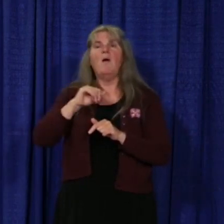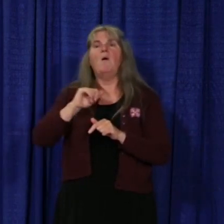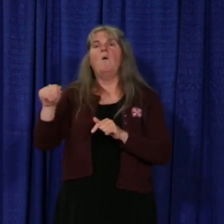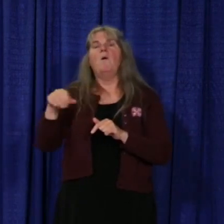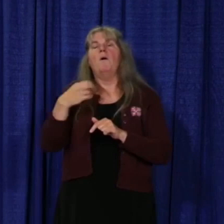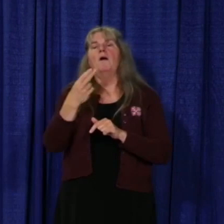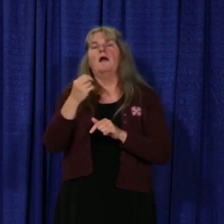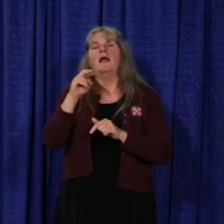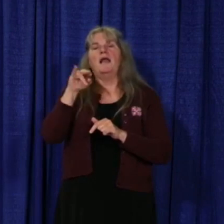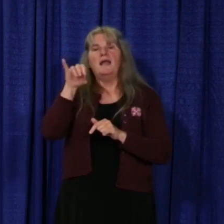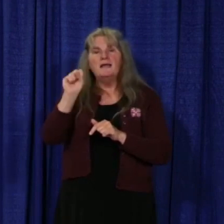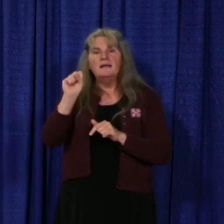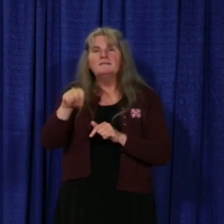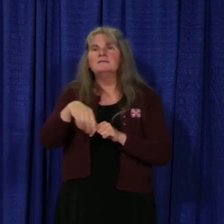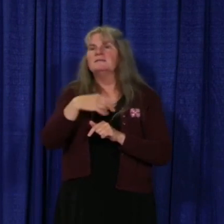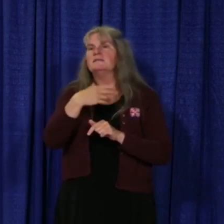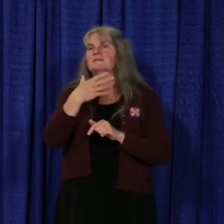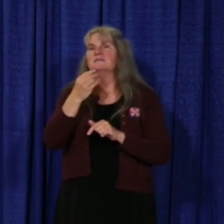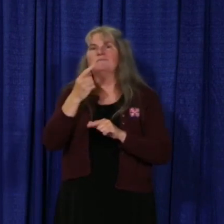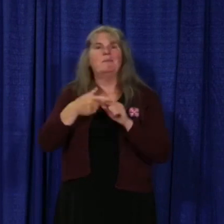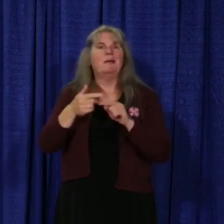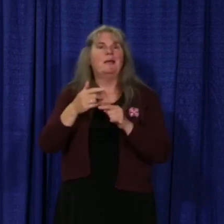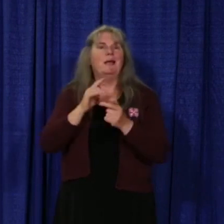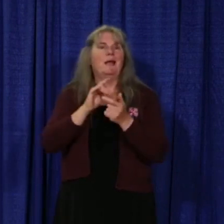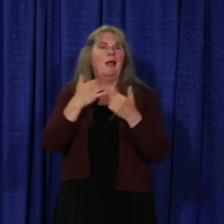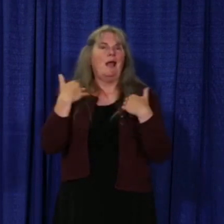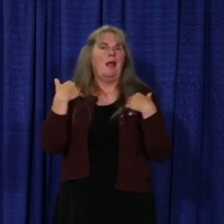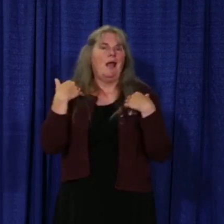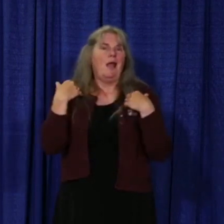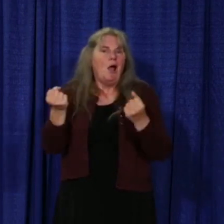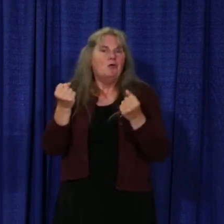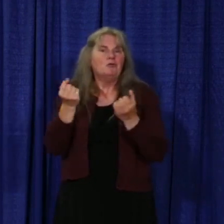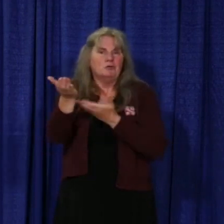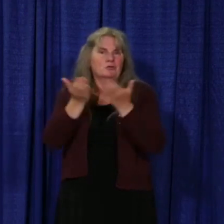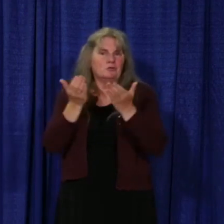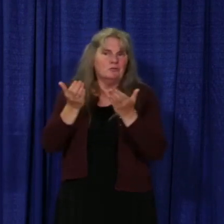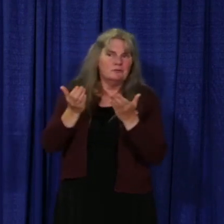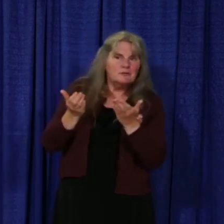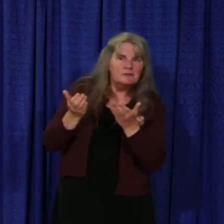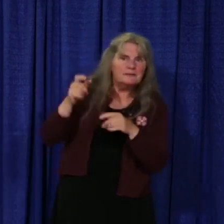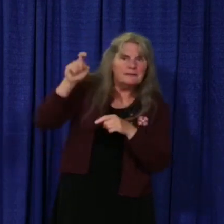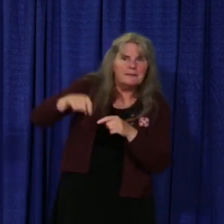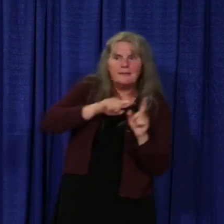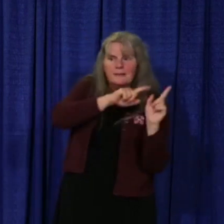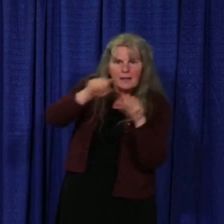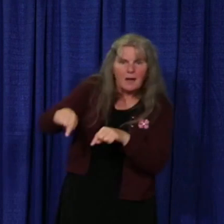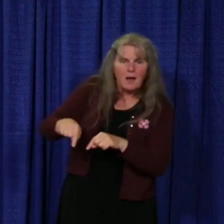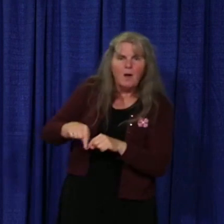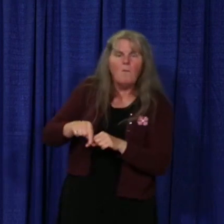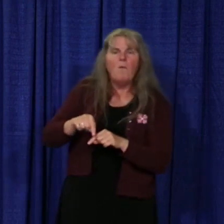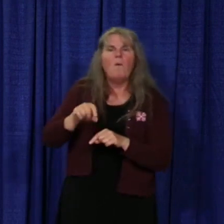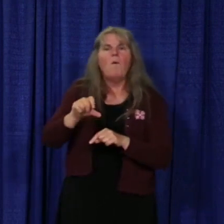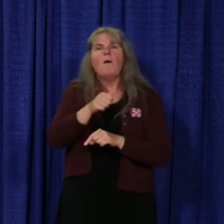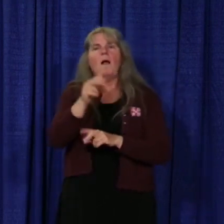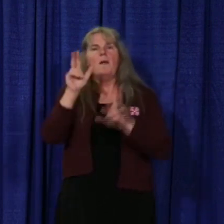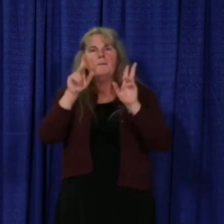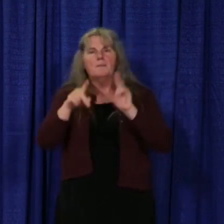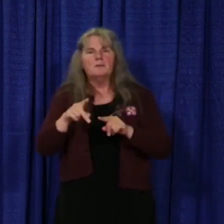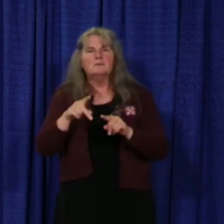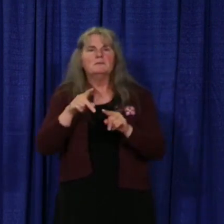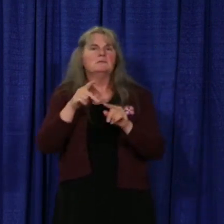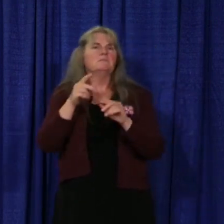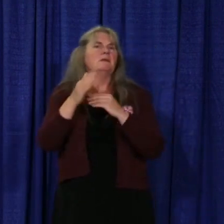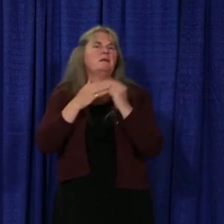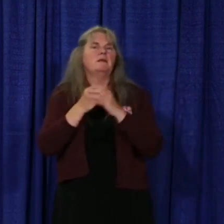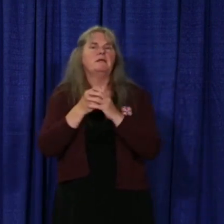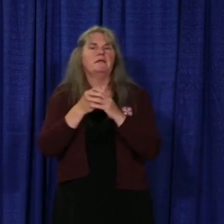essential medical services, and they cannot get home. Someone transitioning through may have some vehicle issues and need to